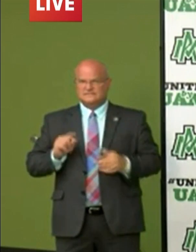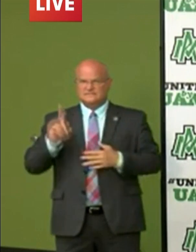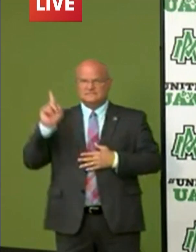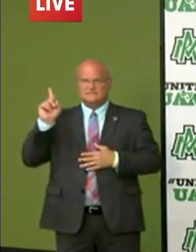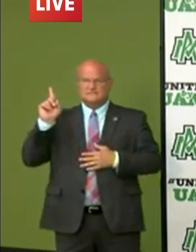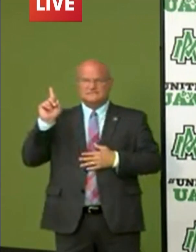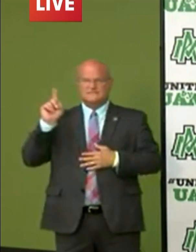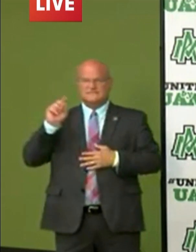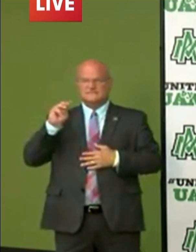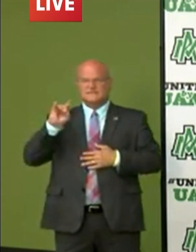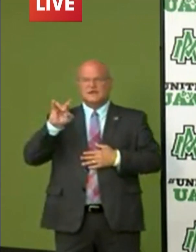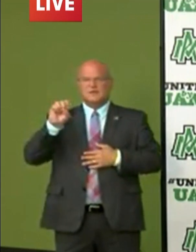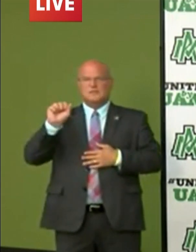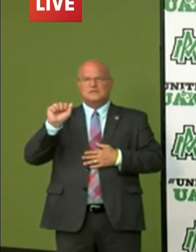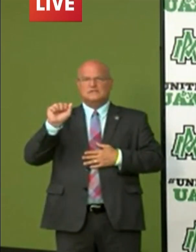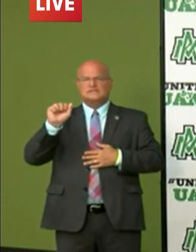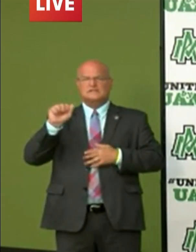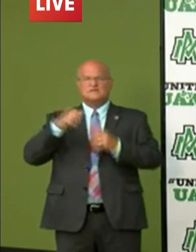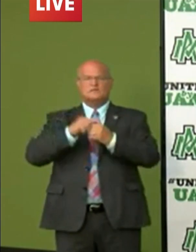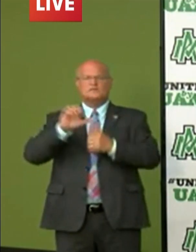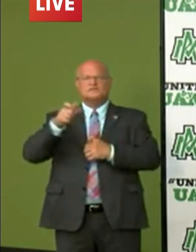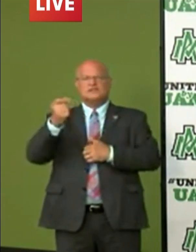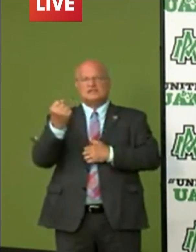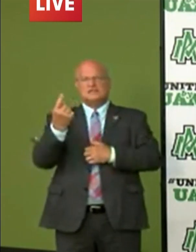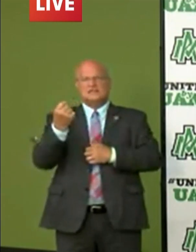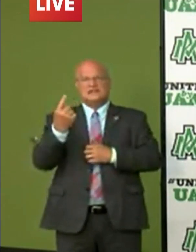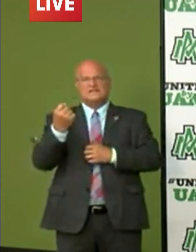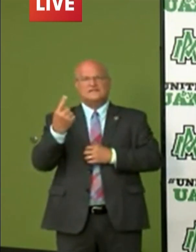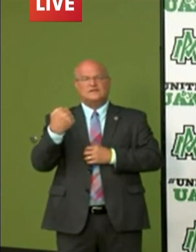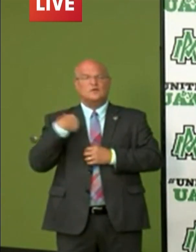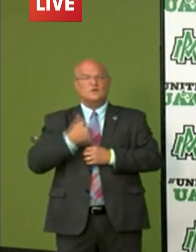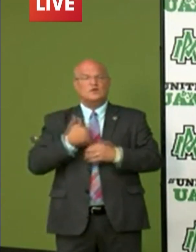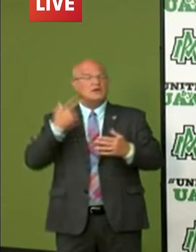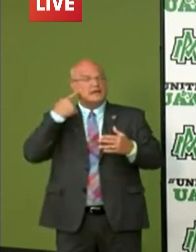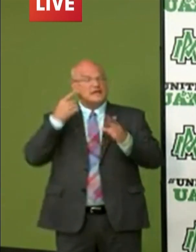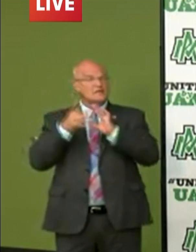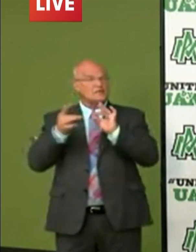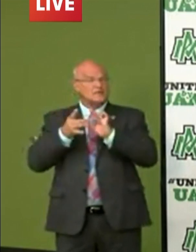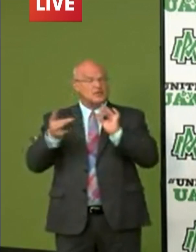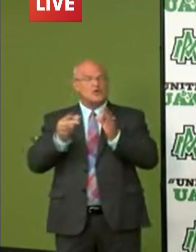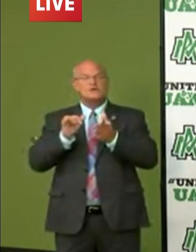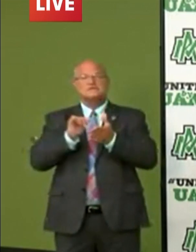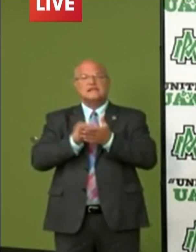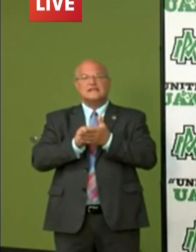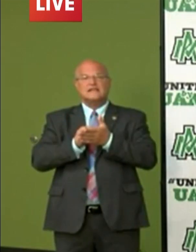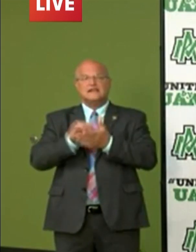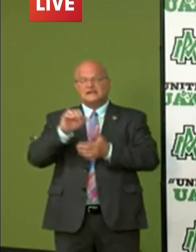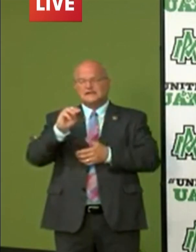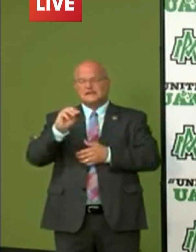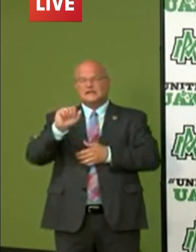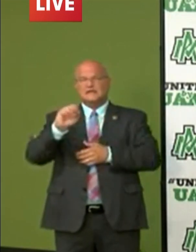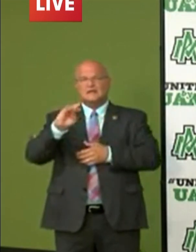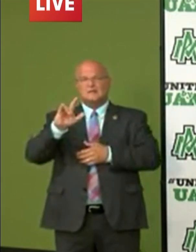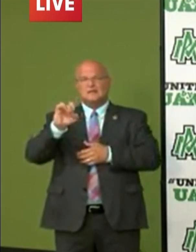Governor, this is Melissa Zigowitz with THB 11. We're hearing reports that